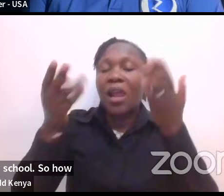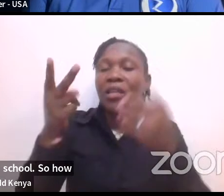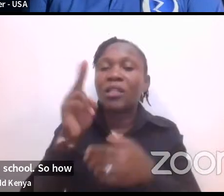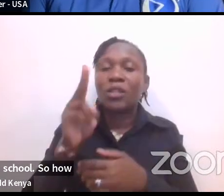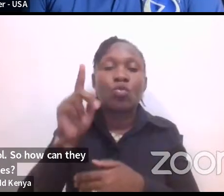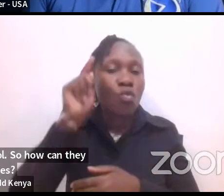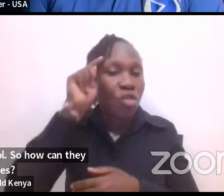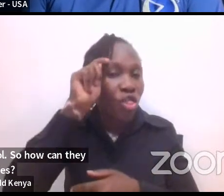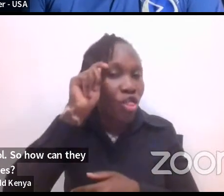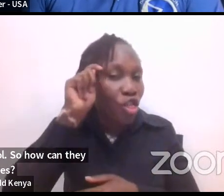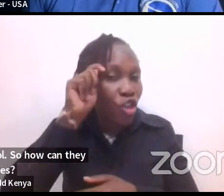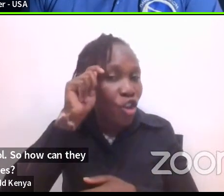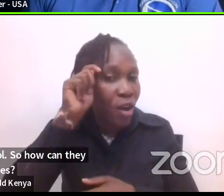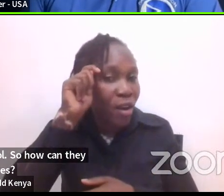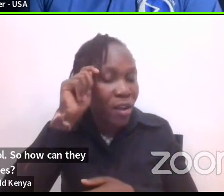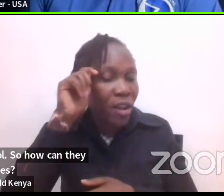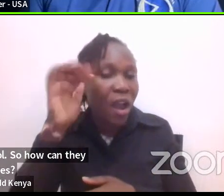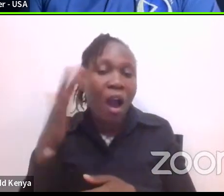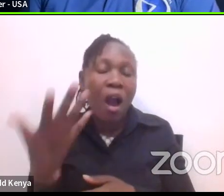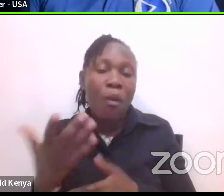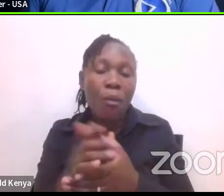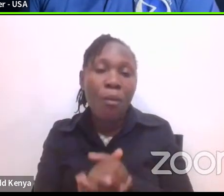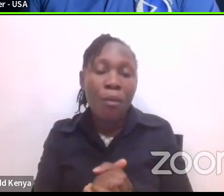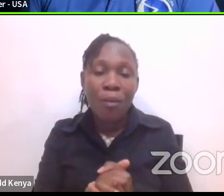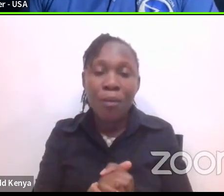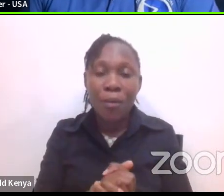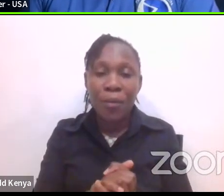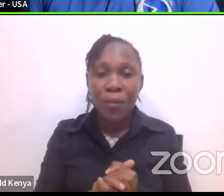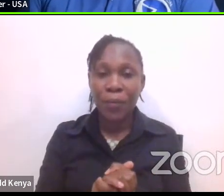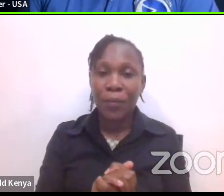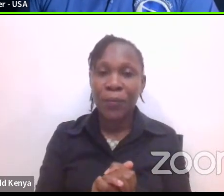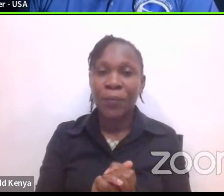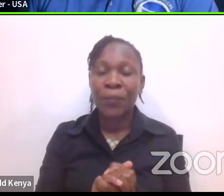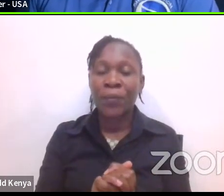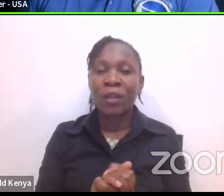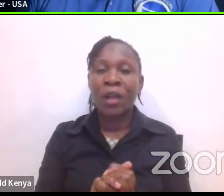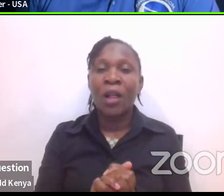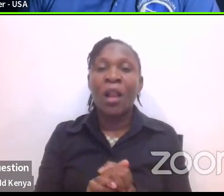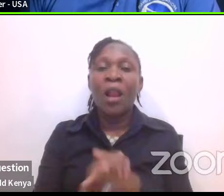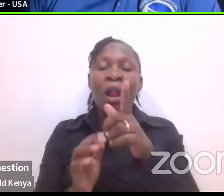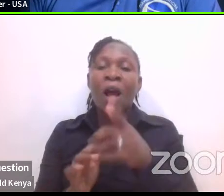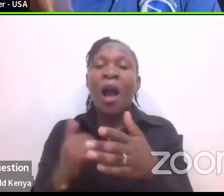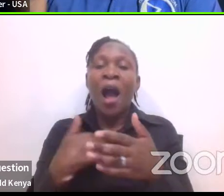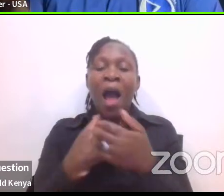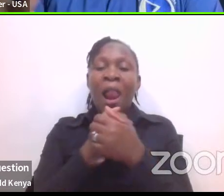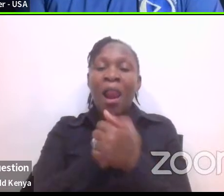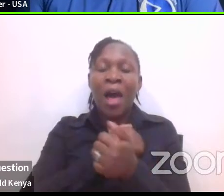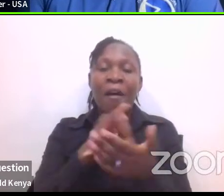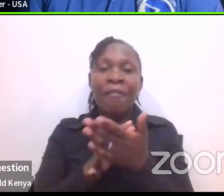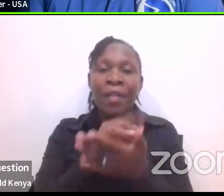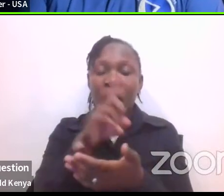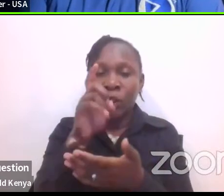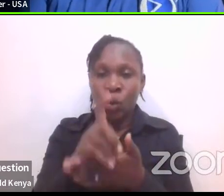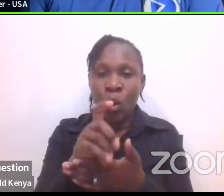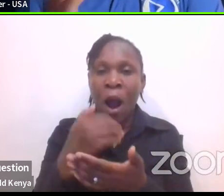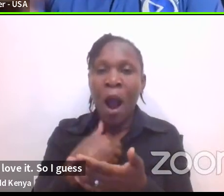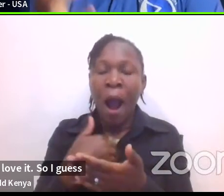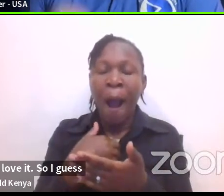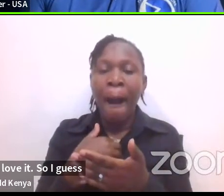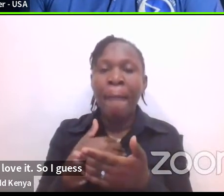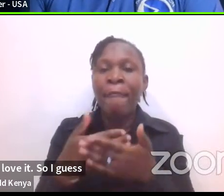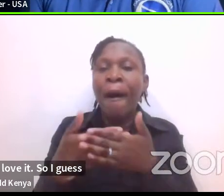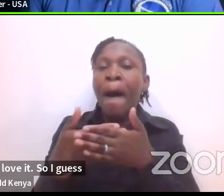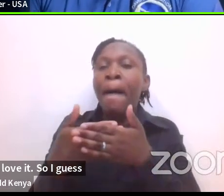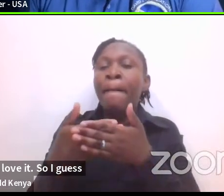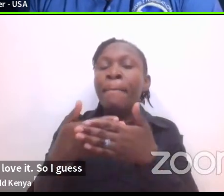application? Yeah, that is a meaty question, and I love it. So I guess I have some initial thoughts, and then we